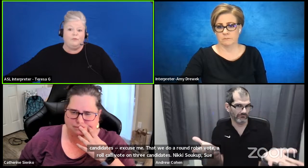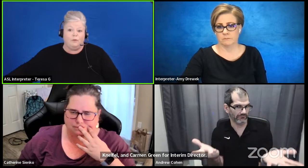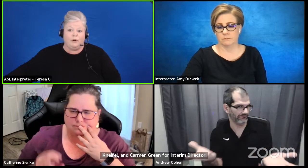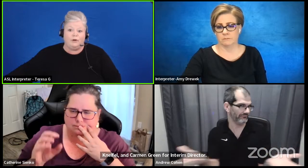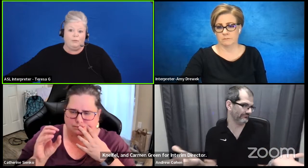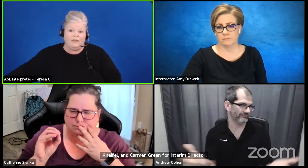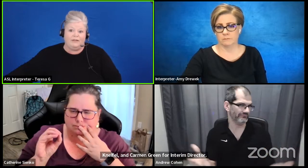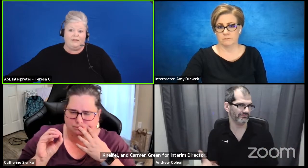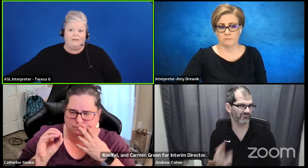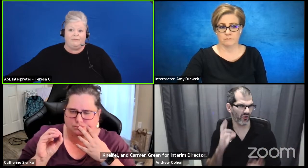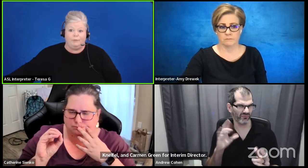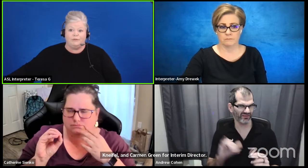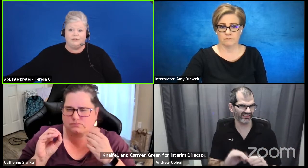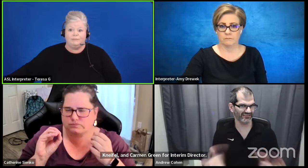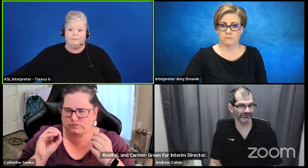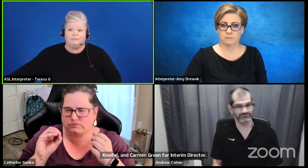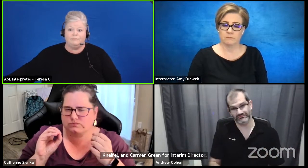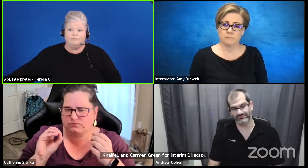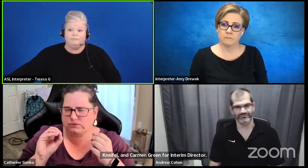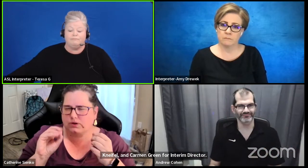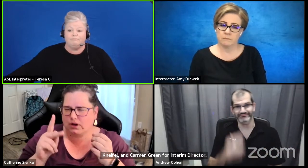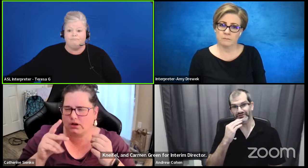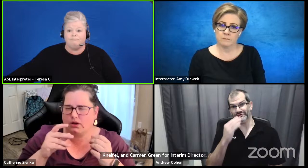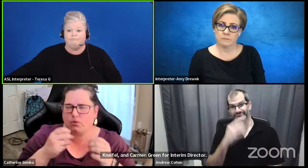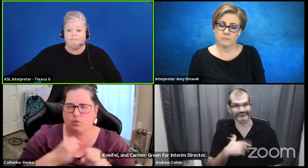move forward with that vote.